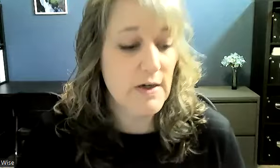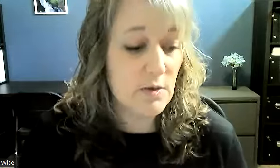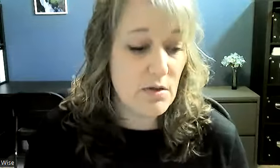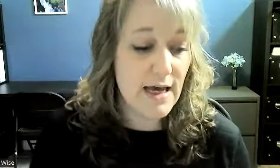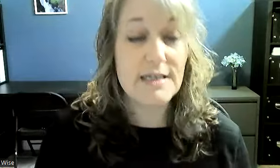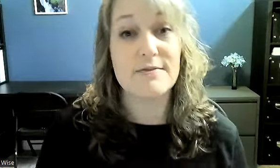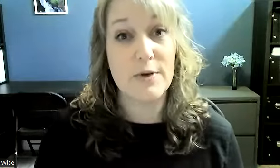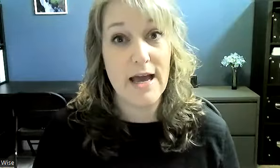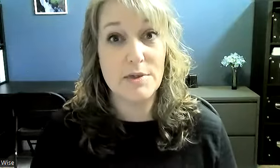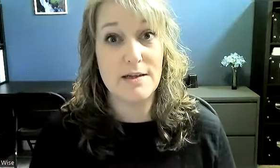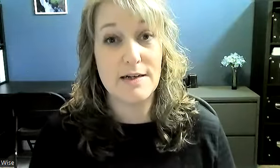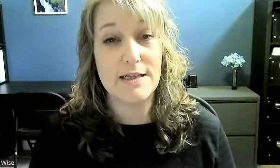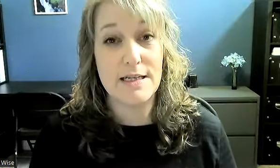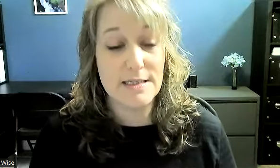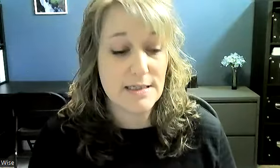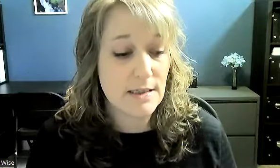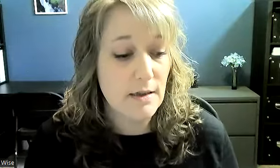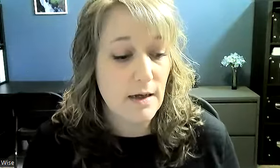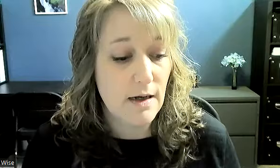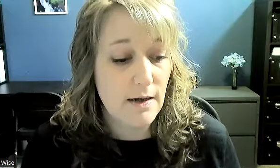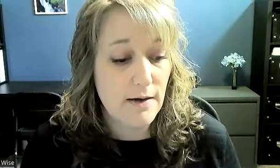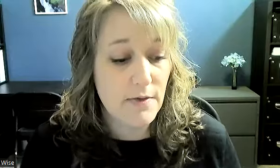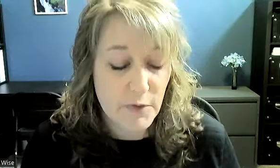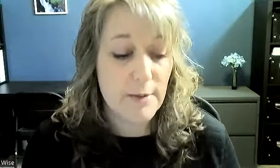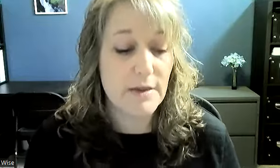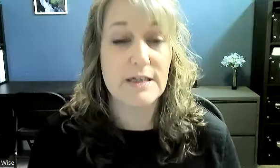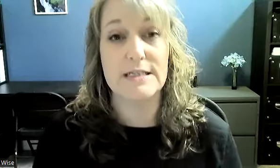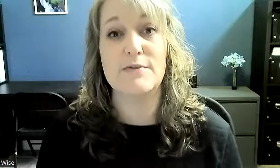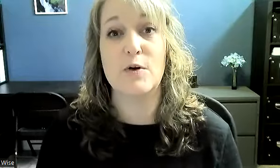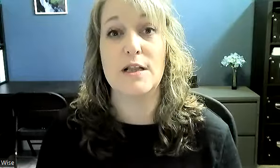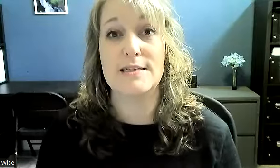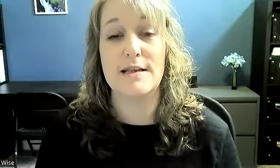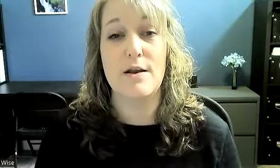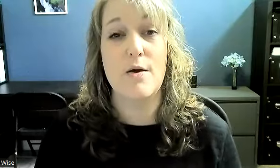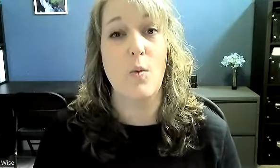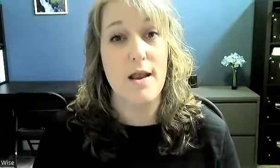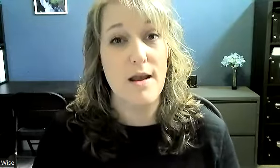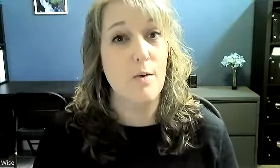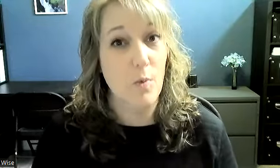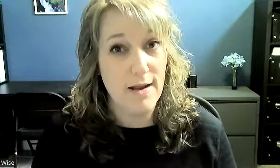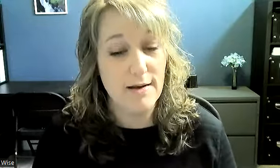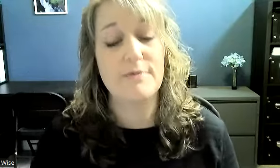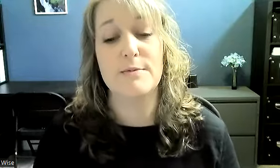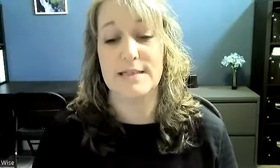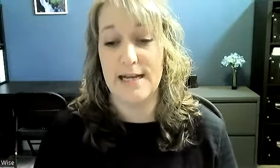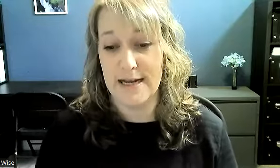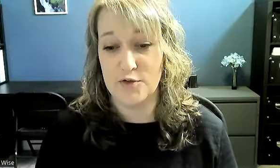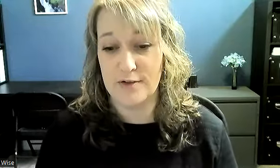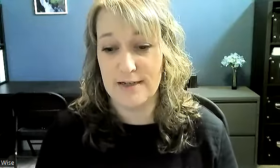so that is vocabulary list, the vocabulary list for lesson 1-1 from Signing Naturally.